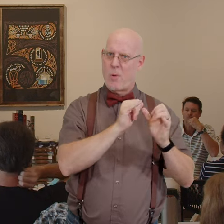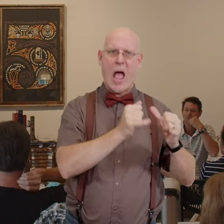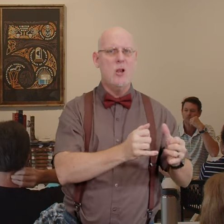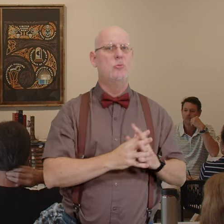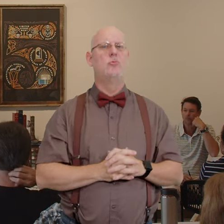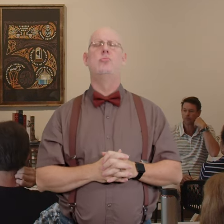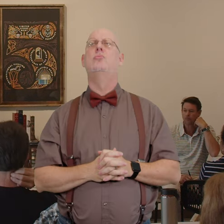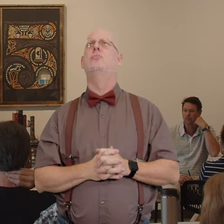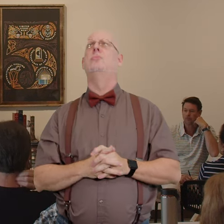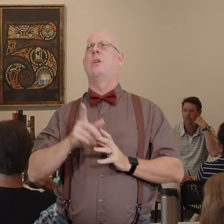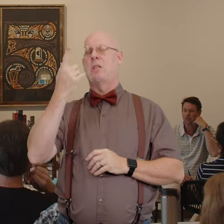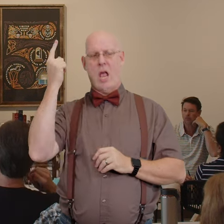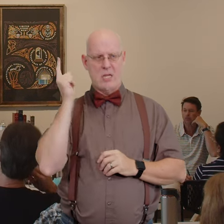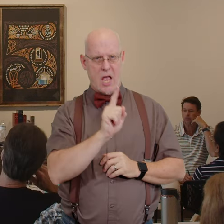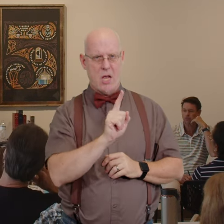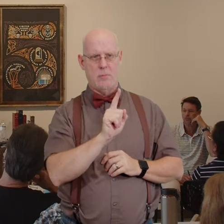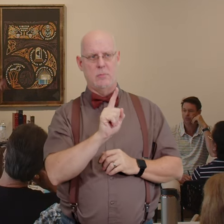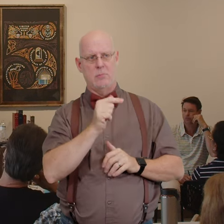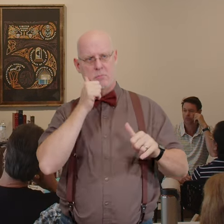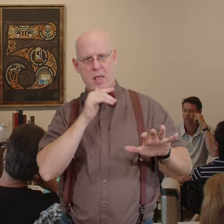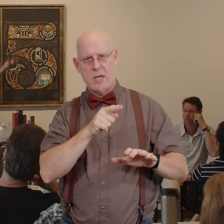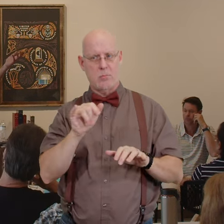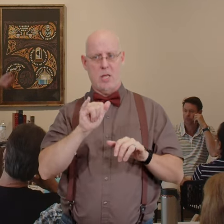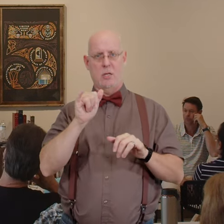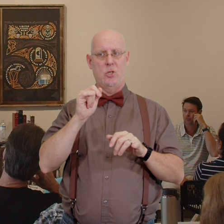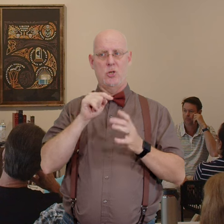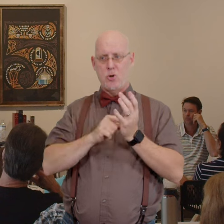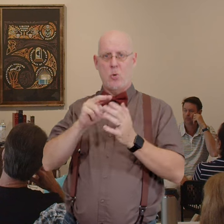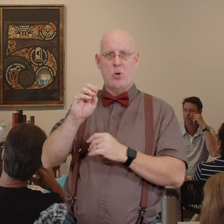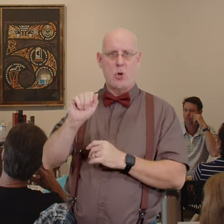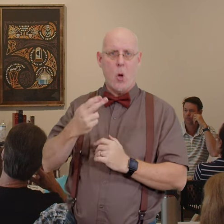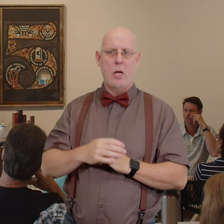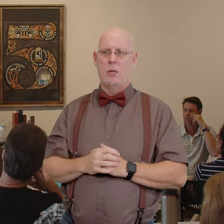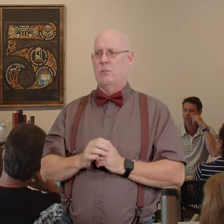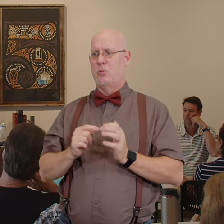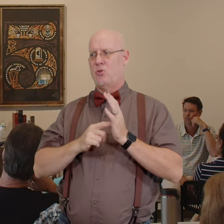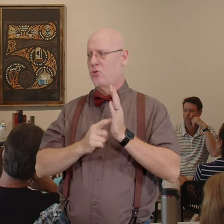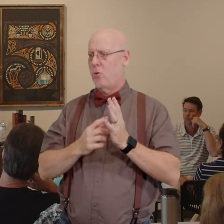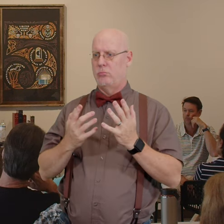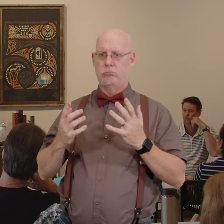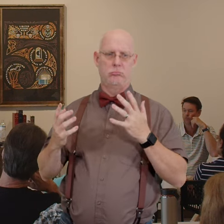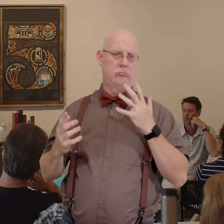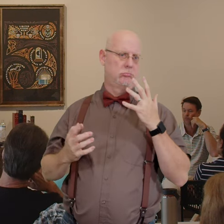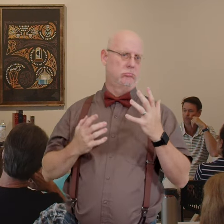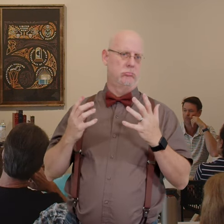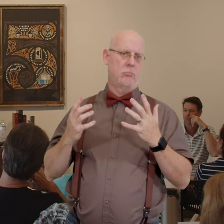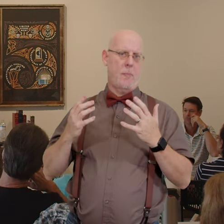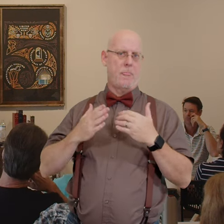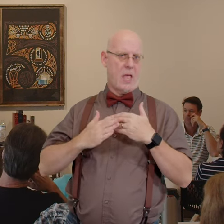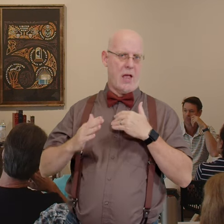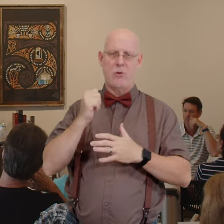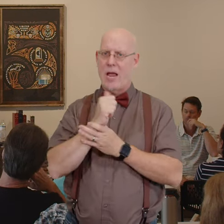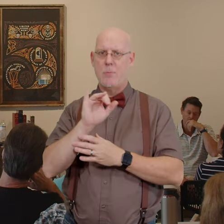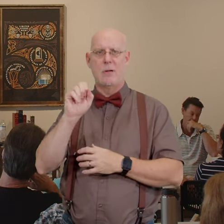idolater. And God comes to him and shows favor to him, like he showed favor to Noah, like he showed favor to and